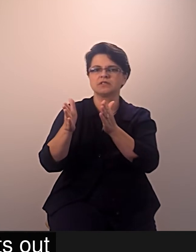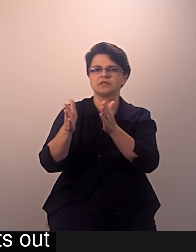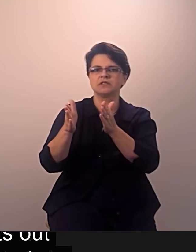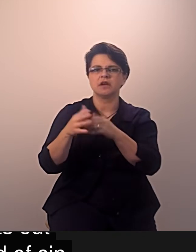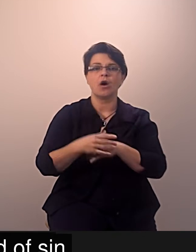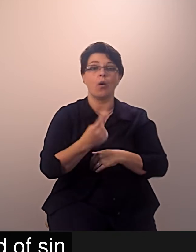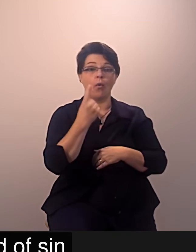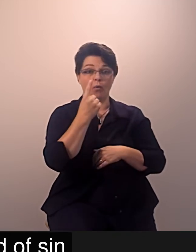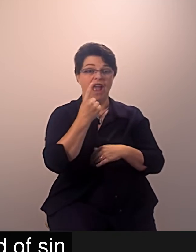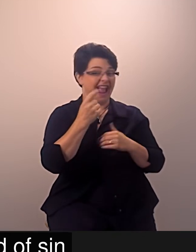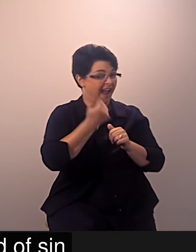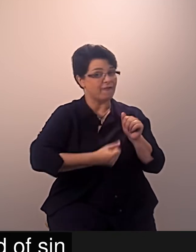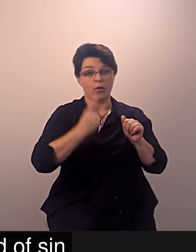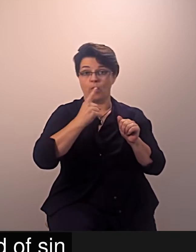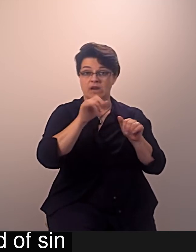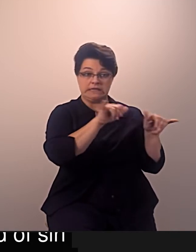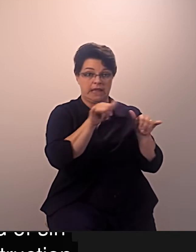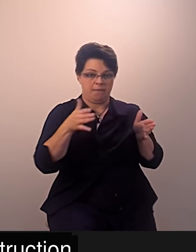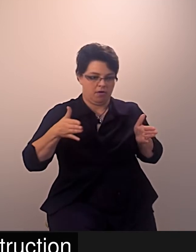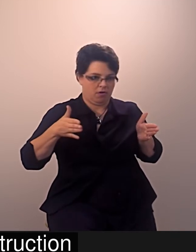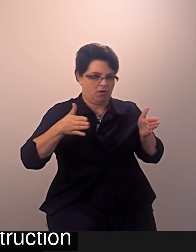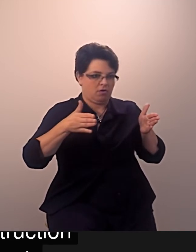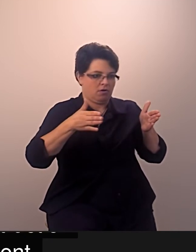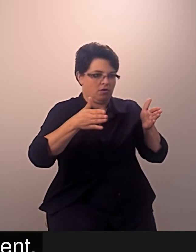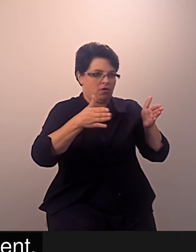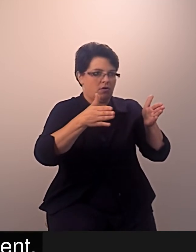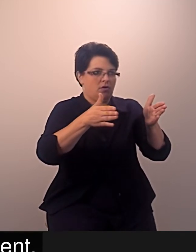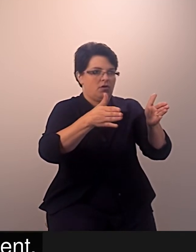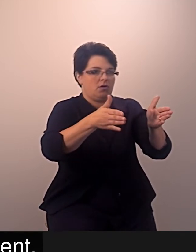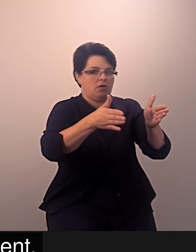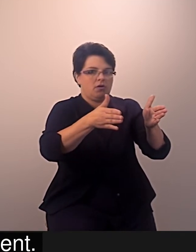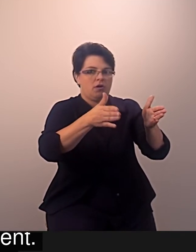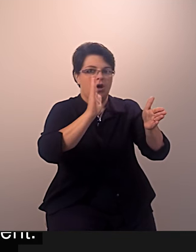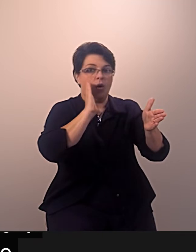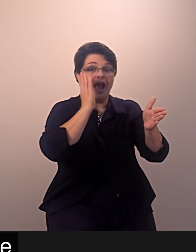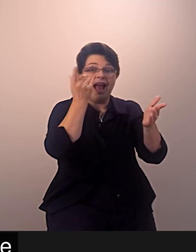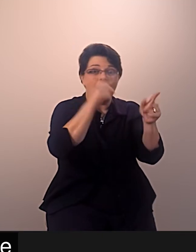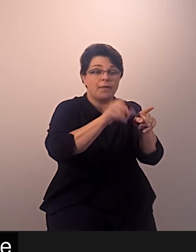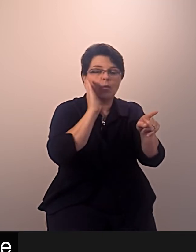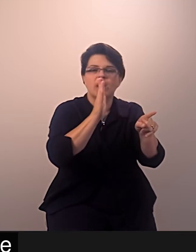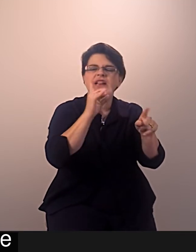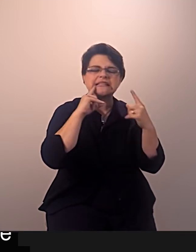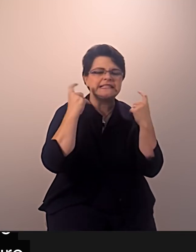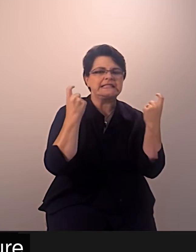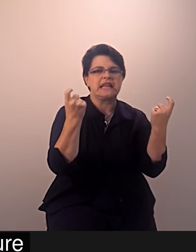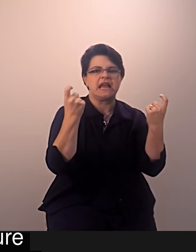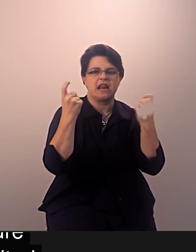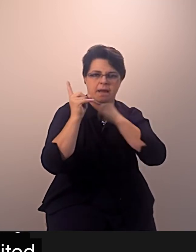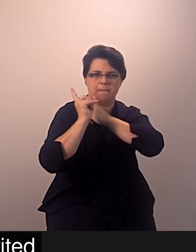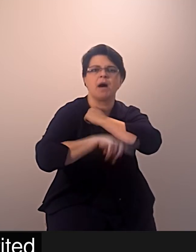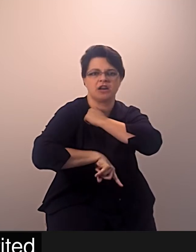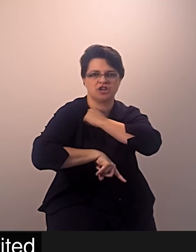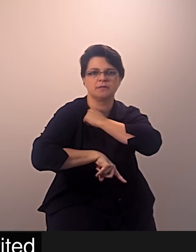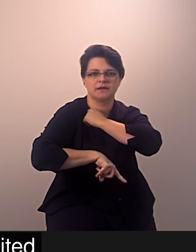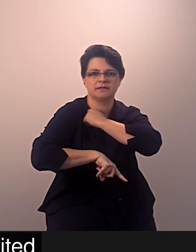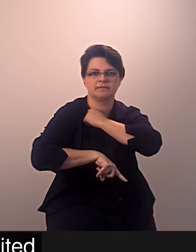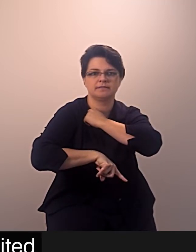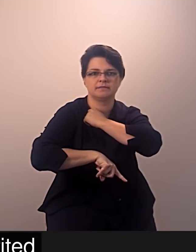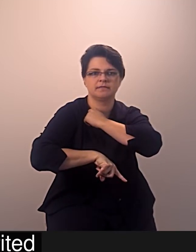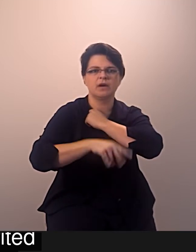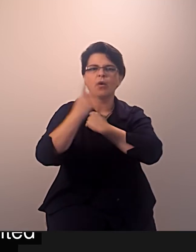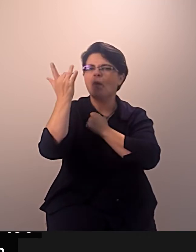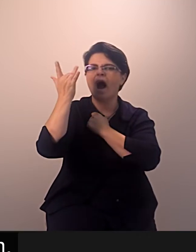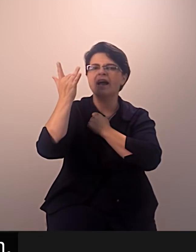to destruction and punishment. We all have a sinful nature that we inherited from Adam, the first